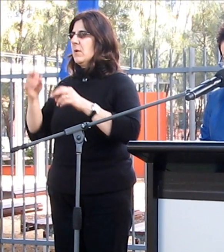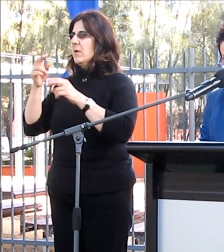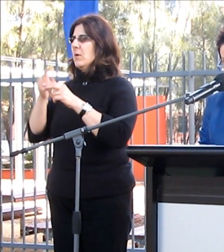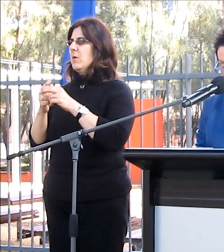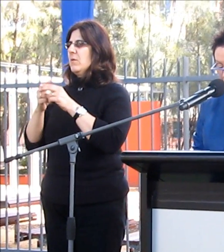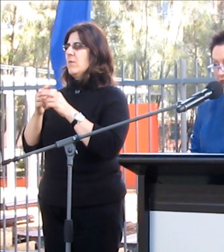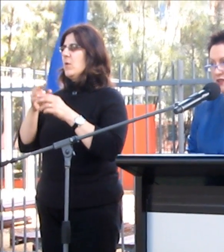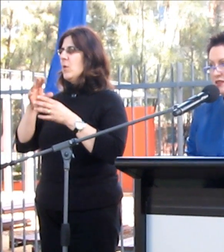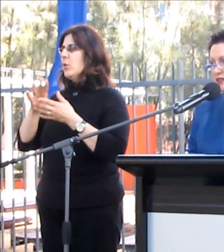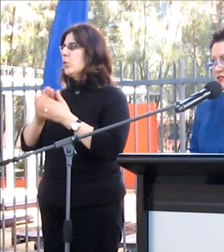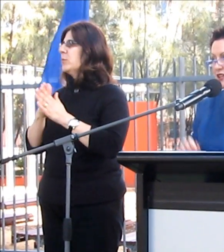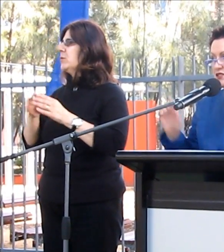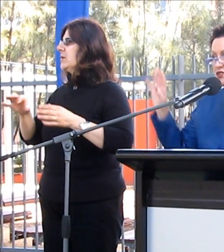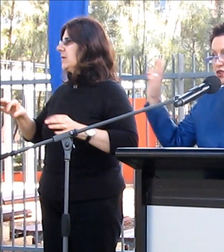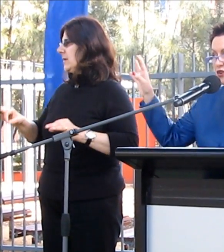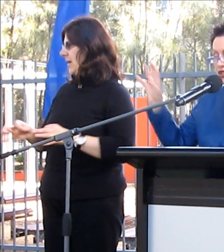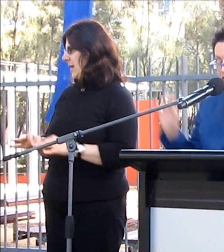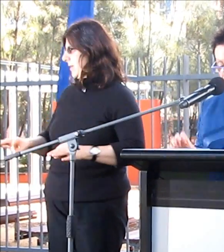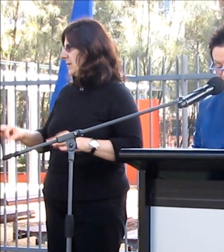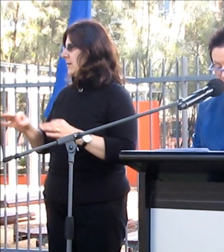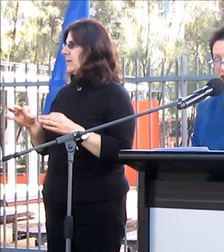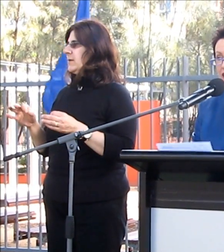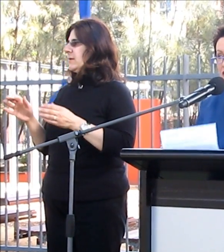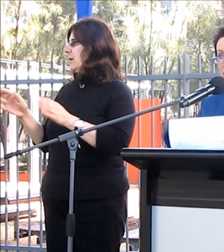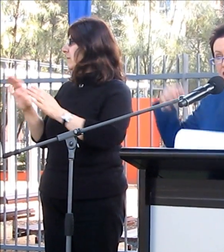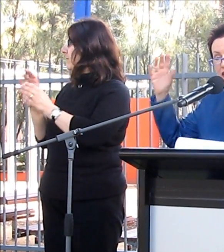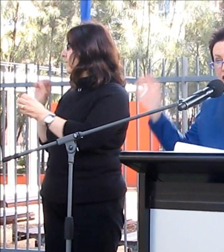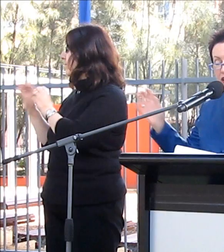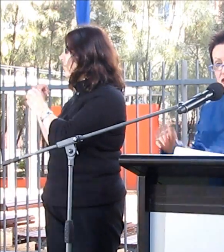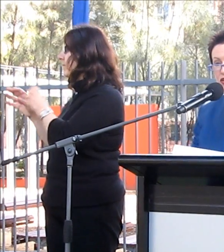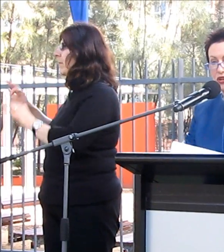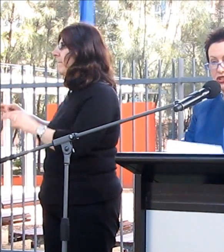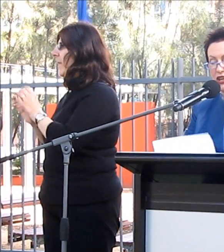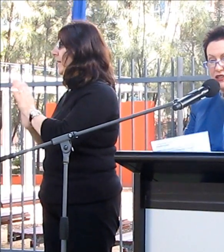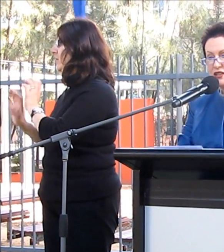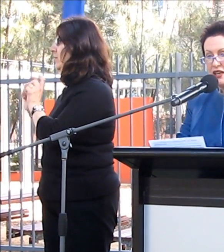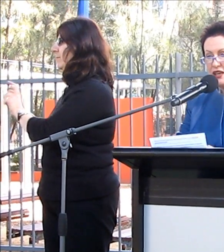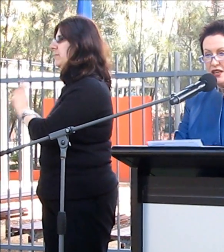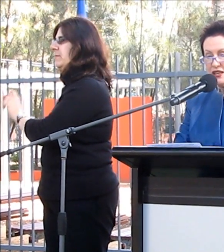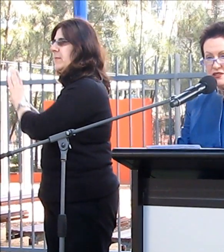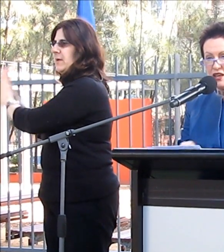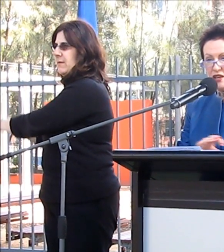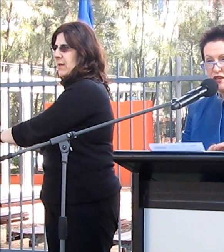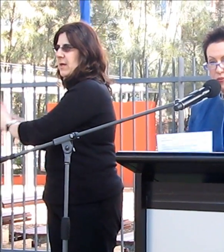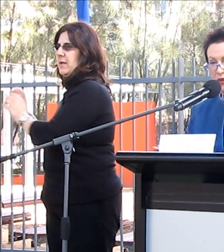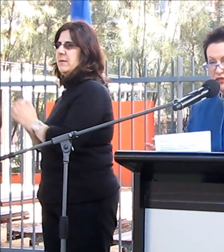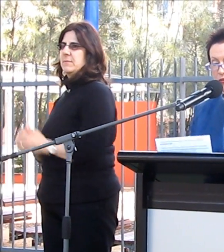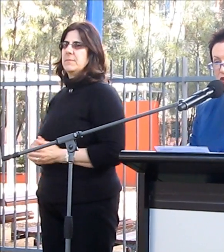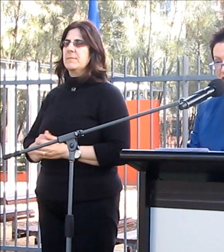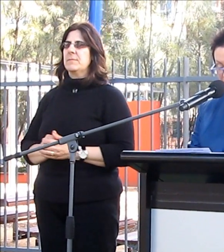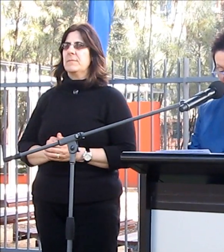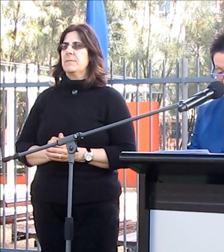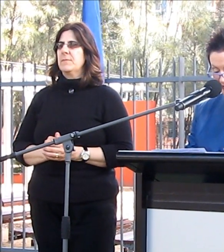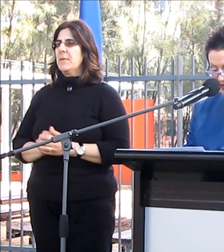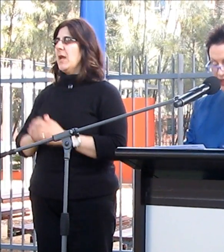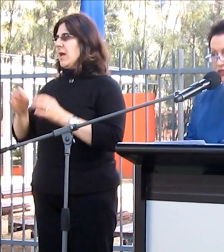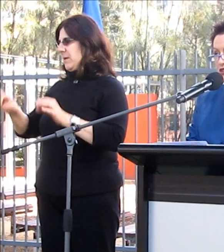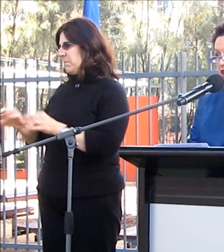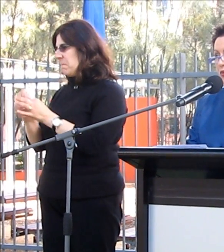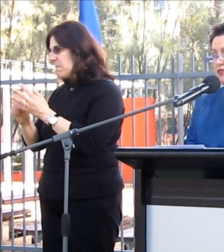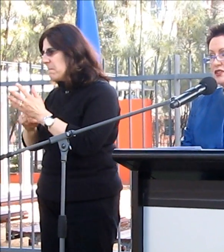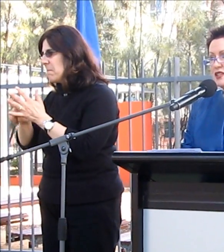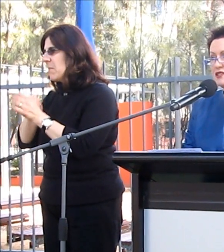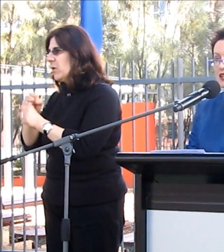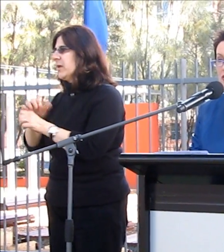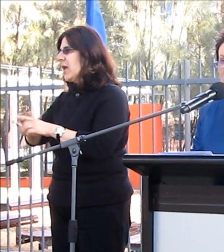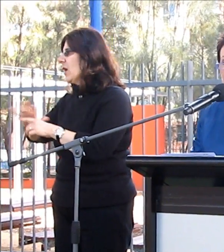garden. And that's a storage shed for the garden. On the other side of the storage shed is a potting area.